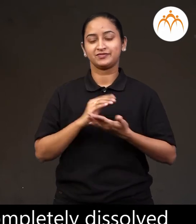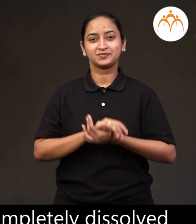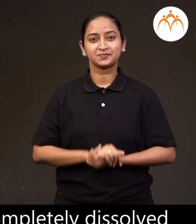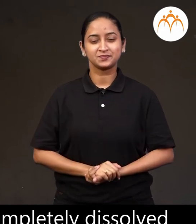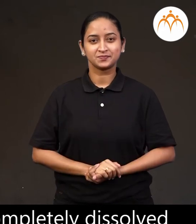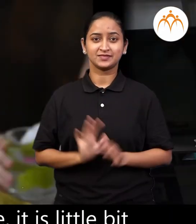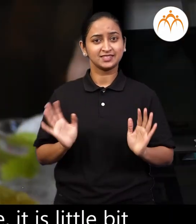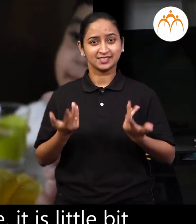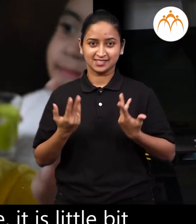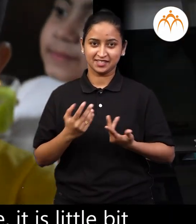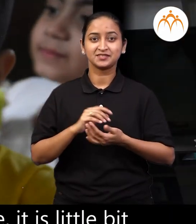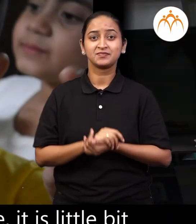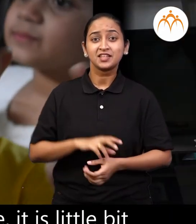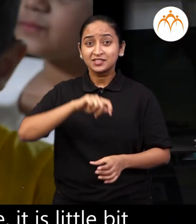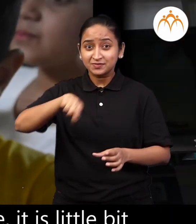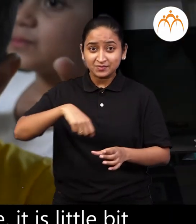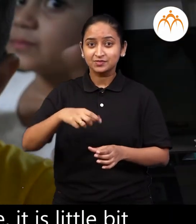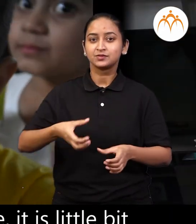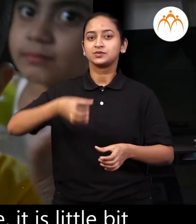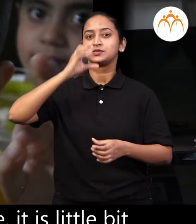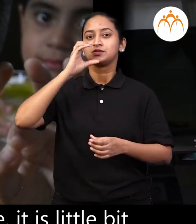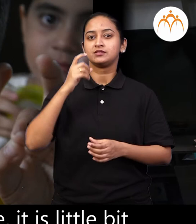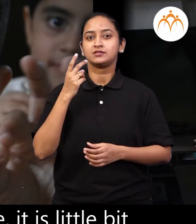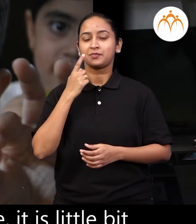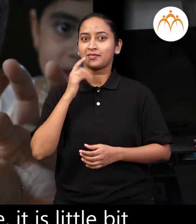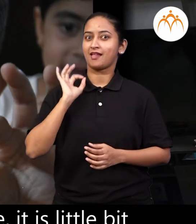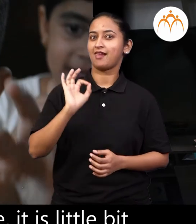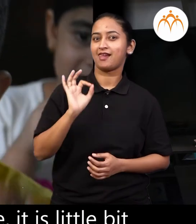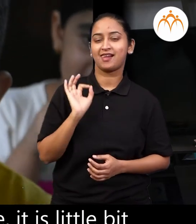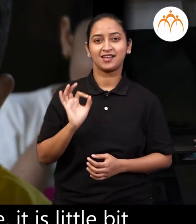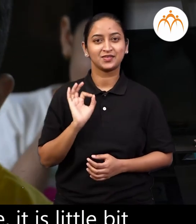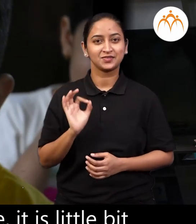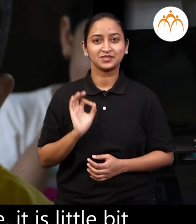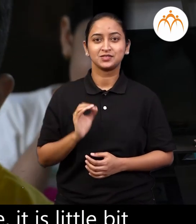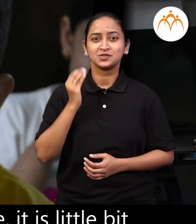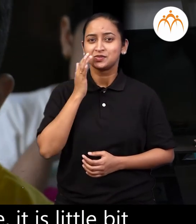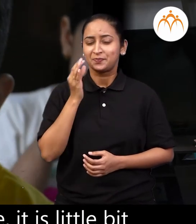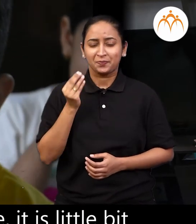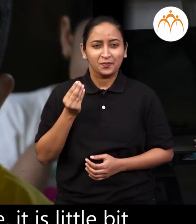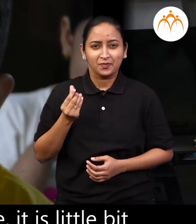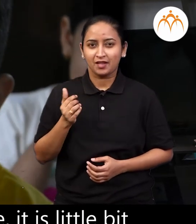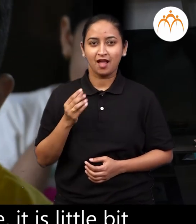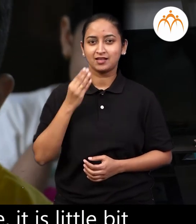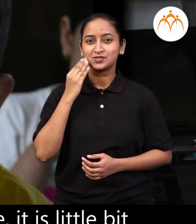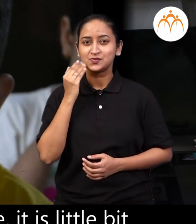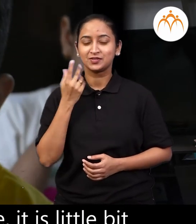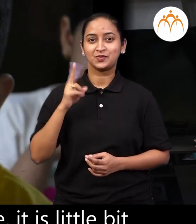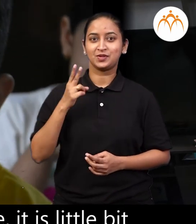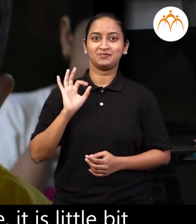Let's test it now. Nice! It is little bit sore and sweet.